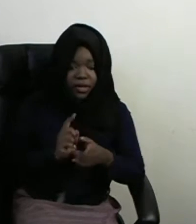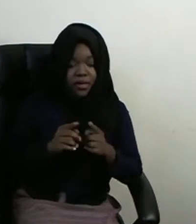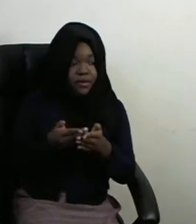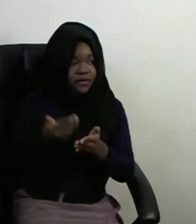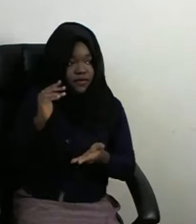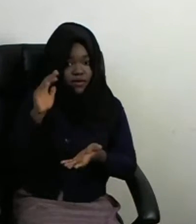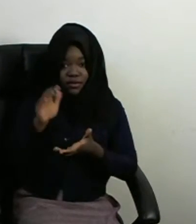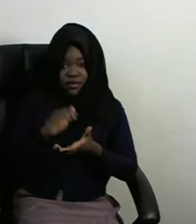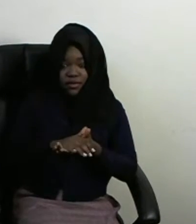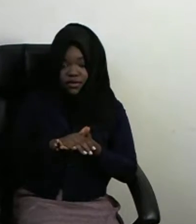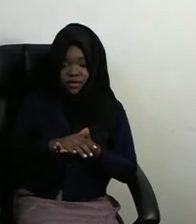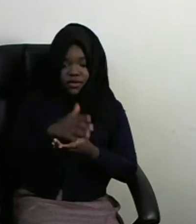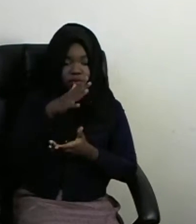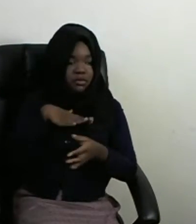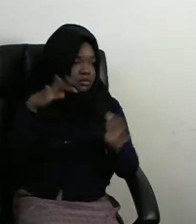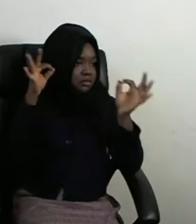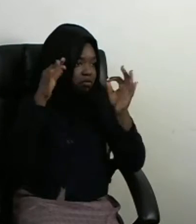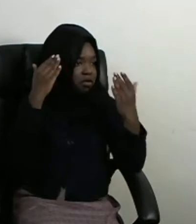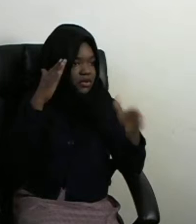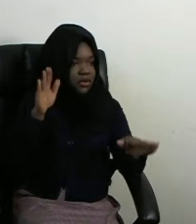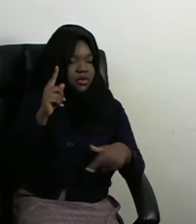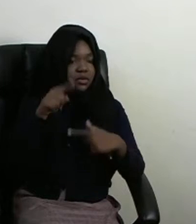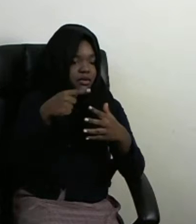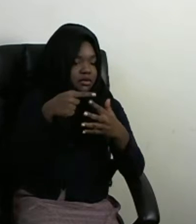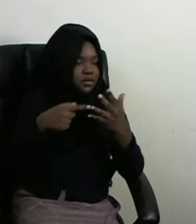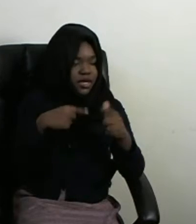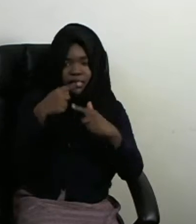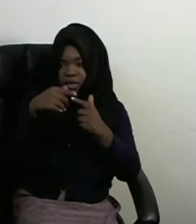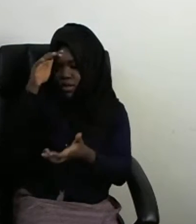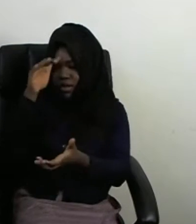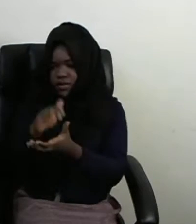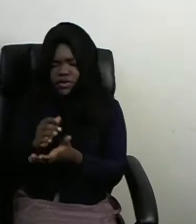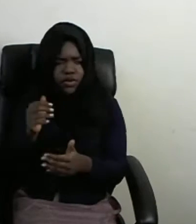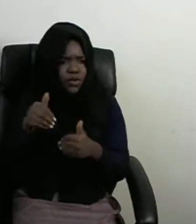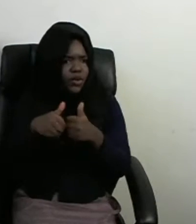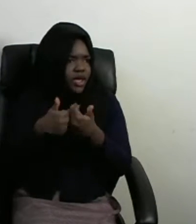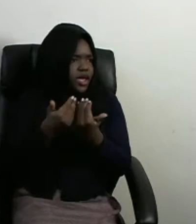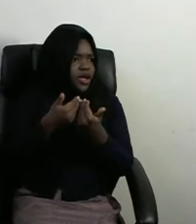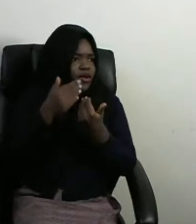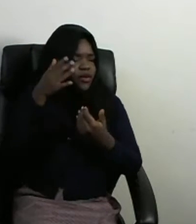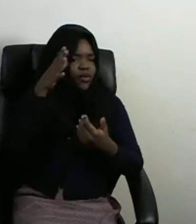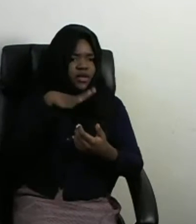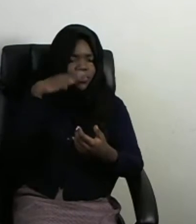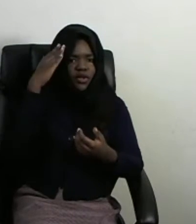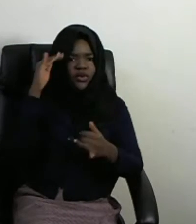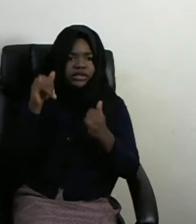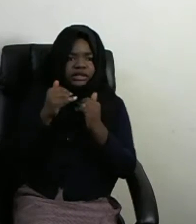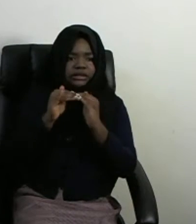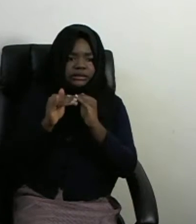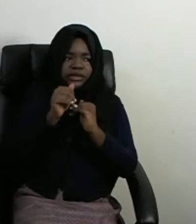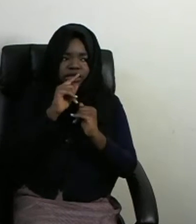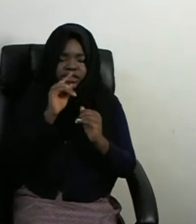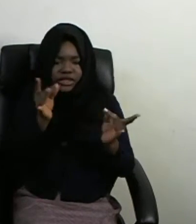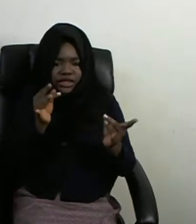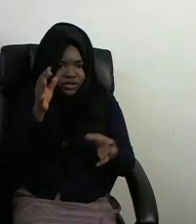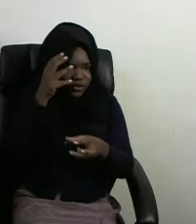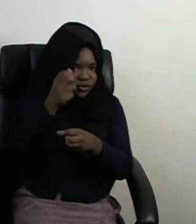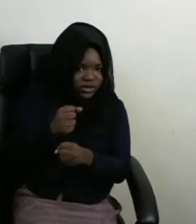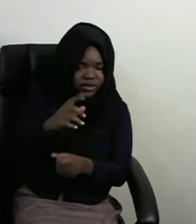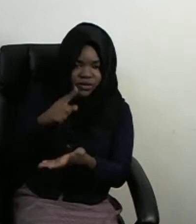before marriage, she wouldn't know any of the above. So what is she going on? This thin layer of presumed